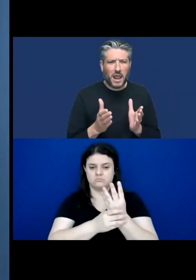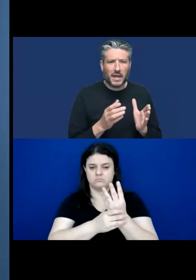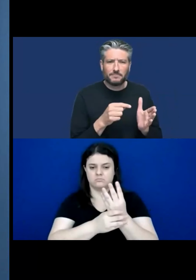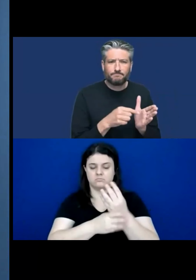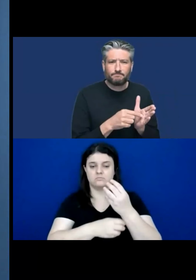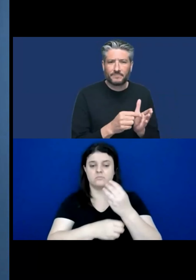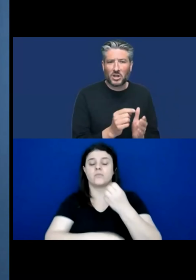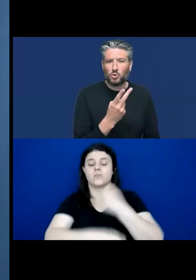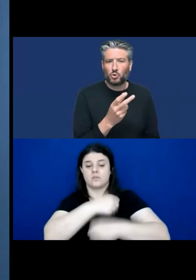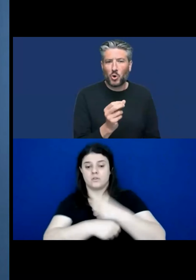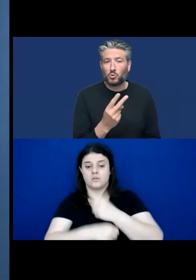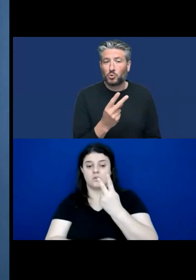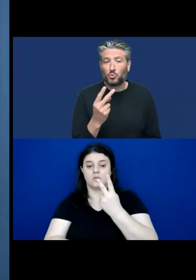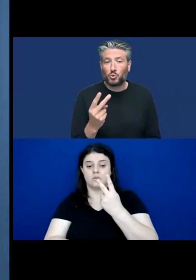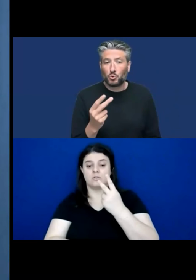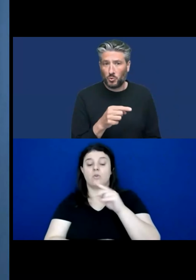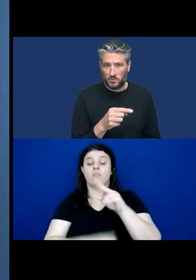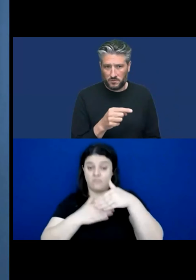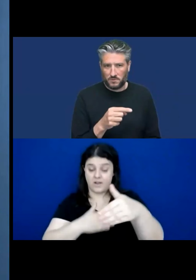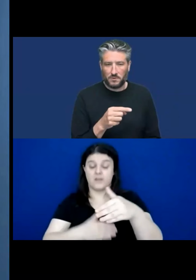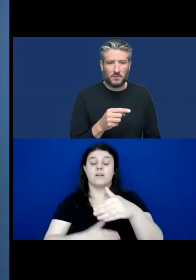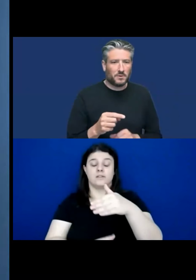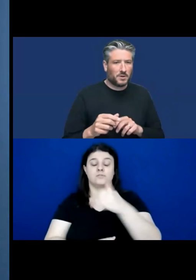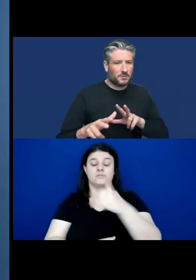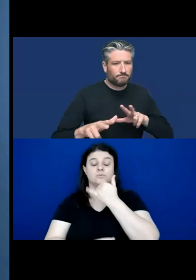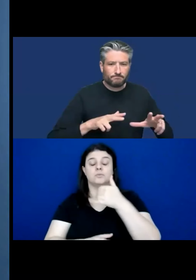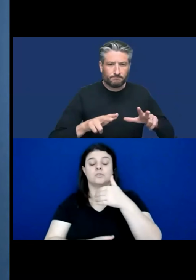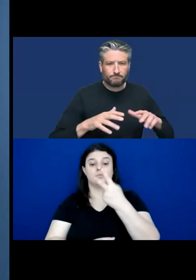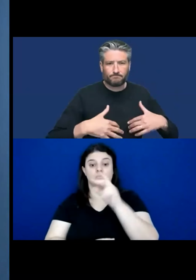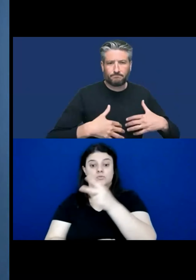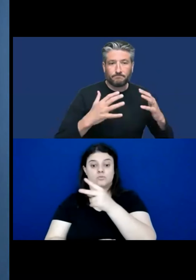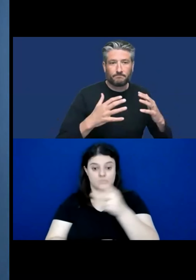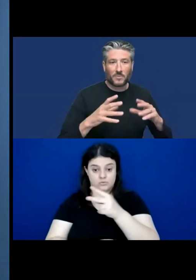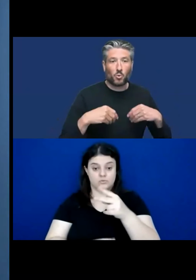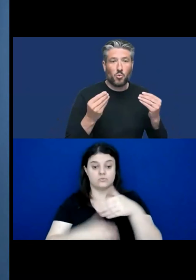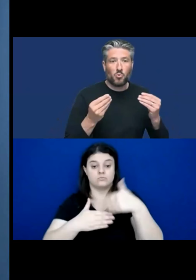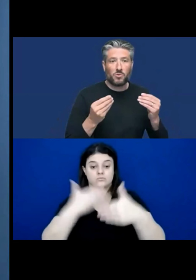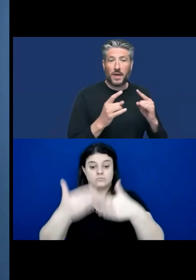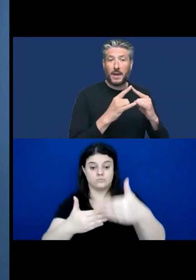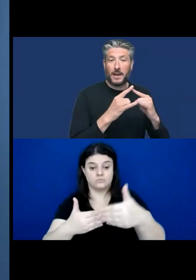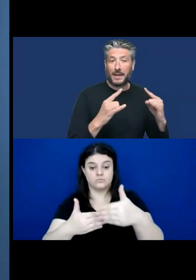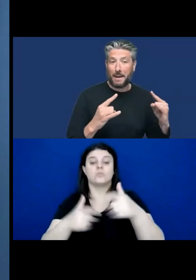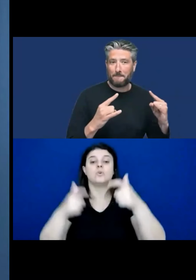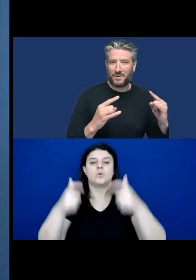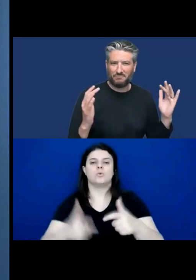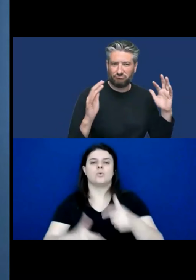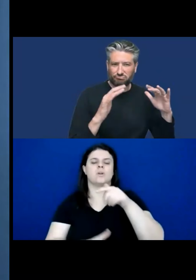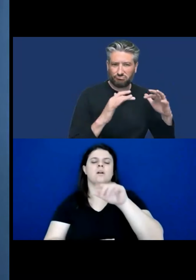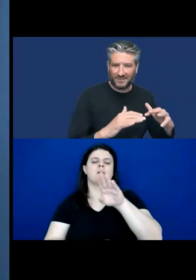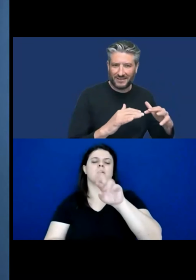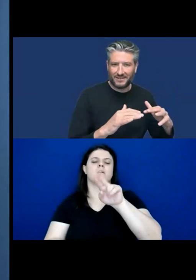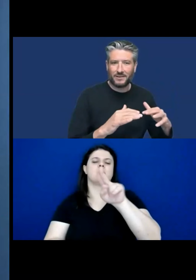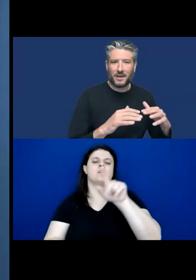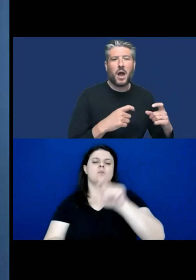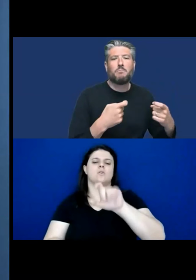2022 they're going to organize a youth camp in Brussels. We also have a group for